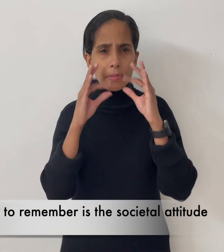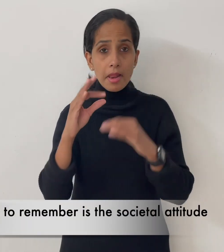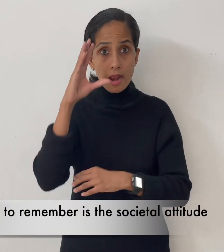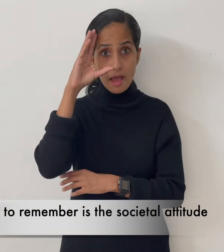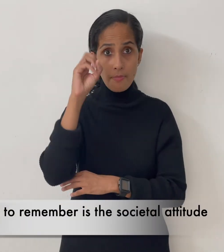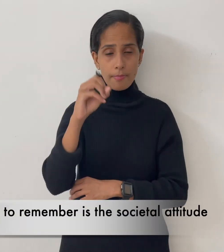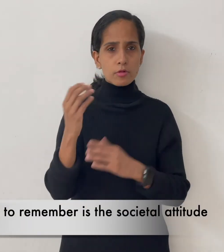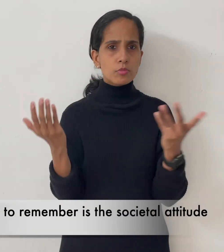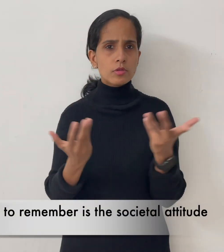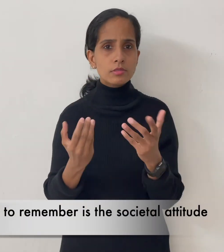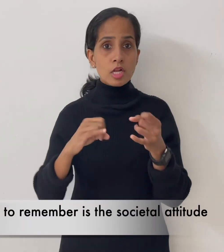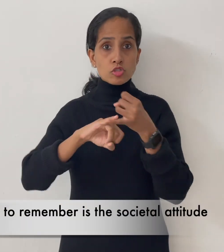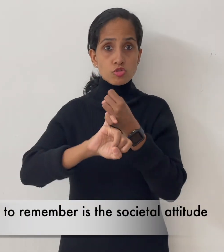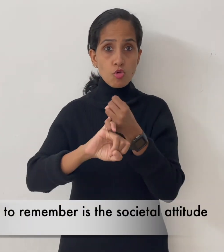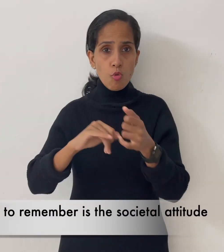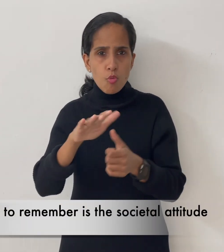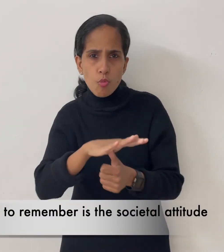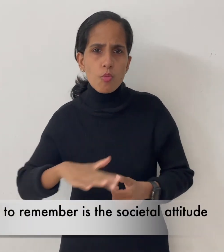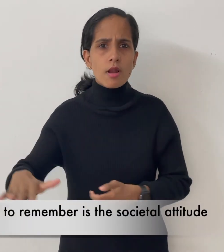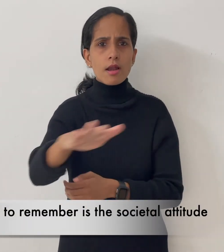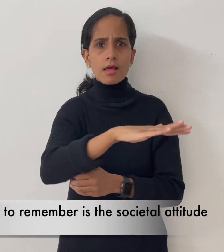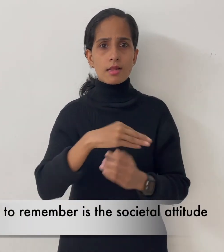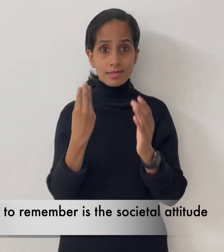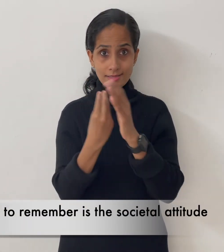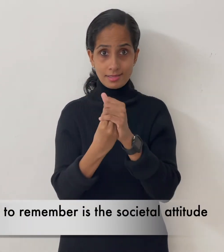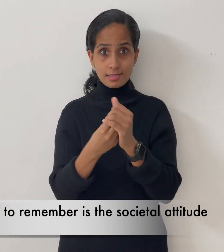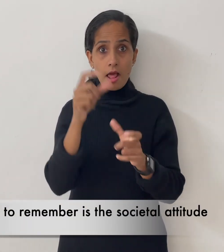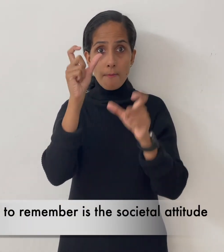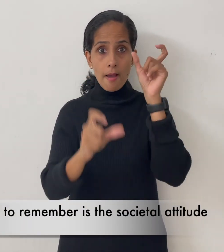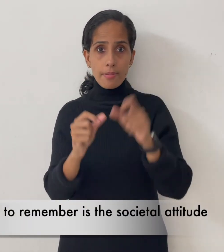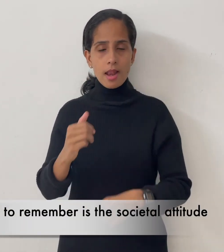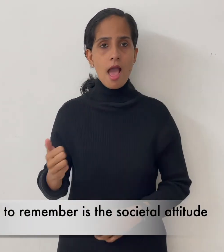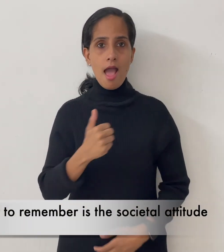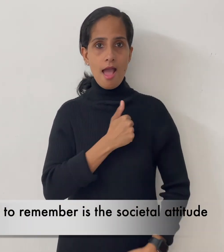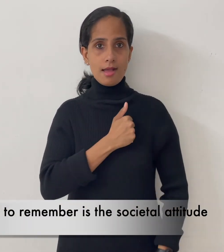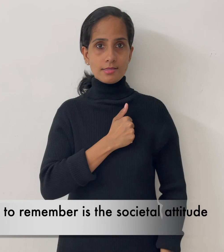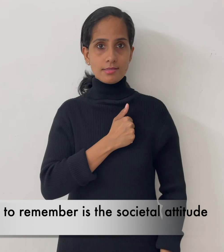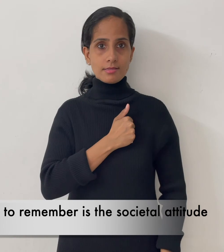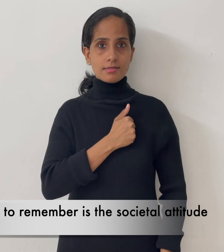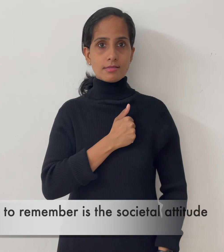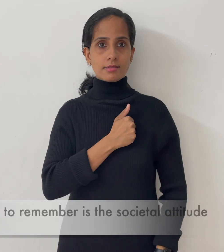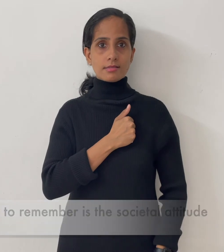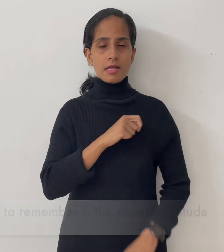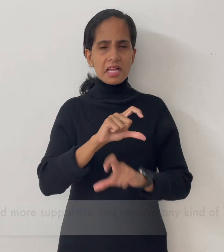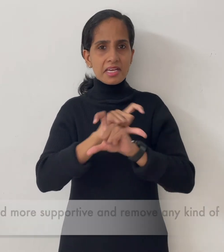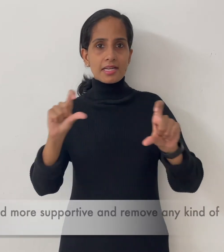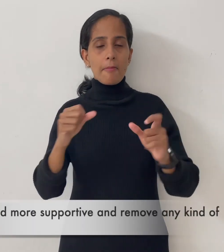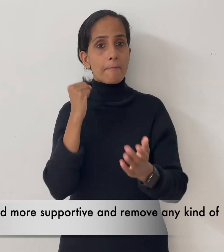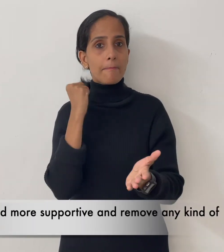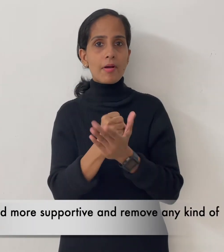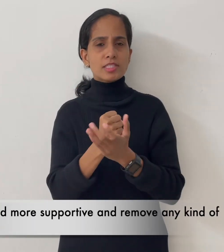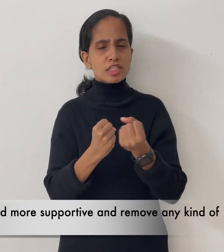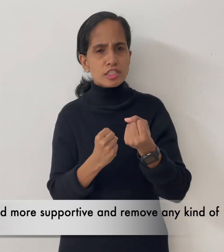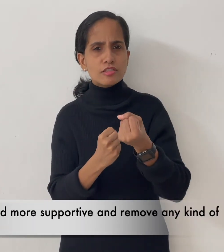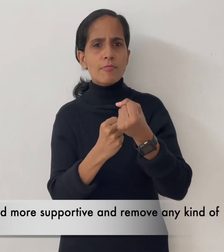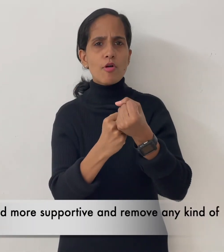What is important to remember is the societal attitude needs to be clearer and